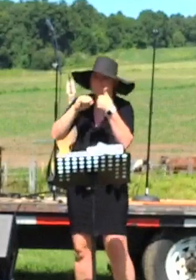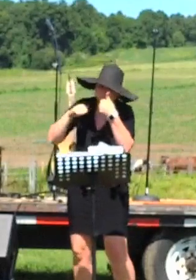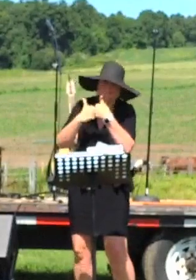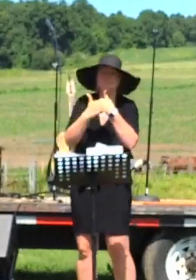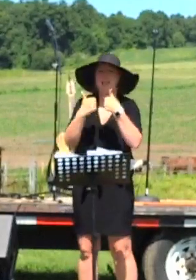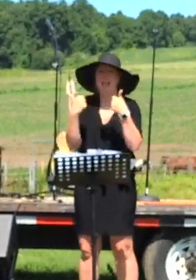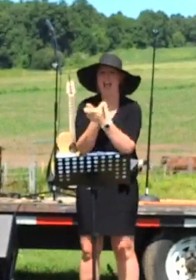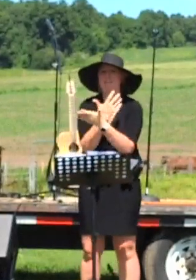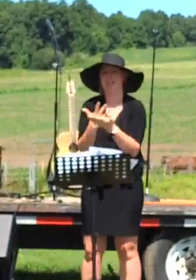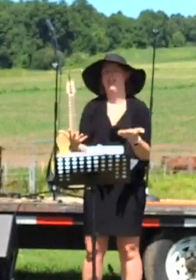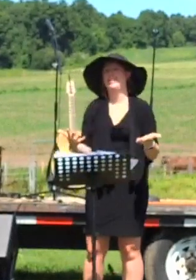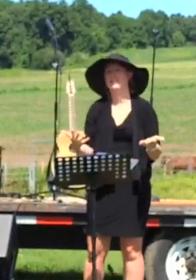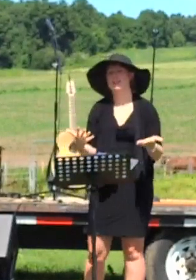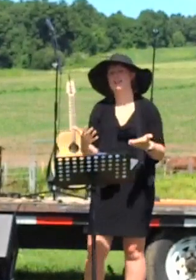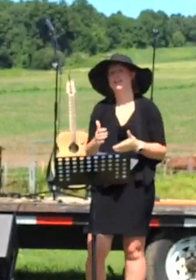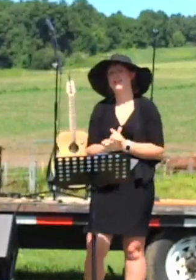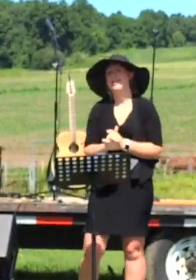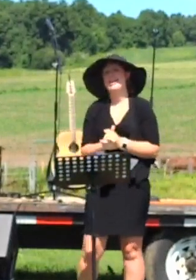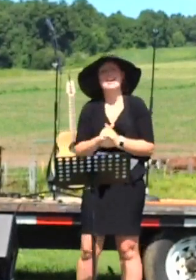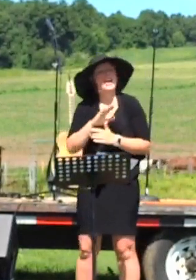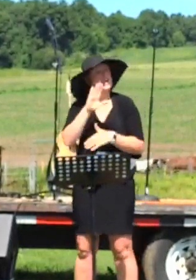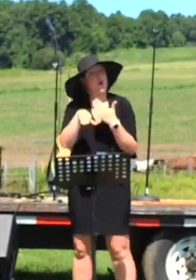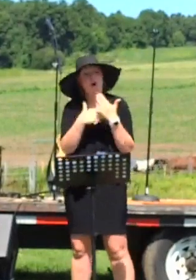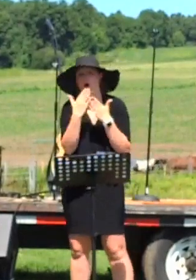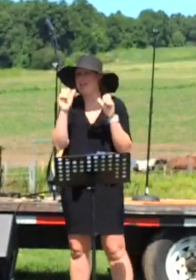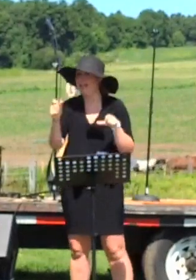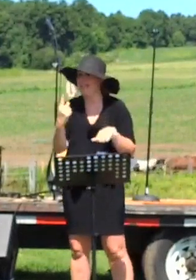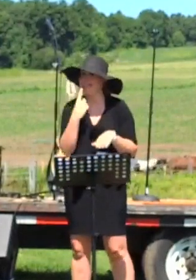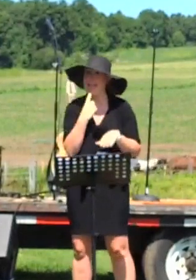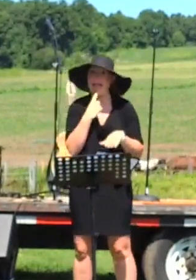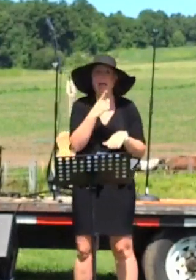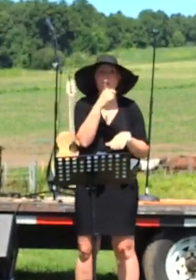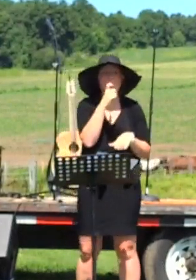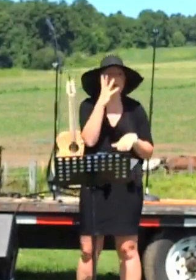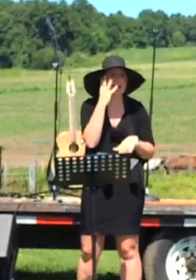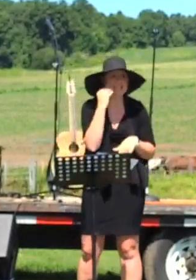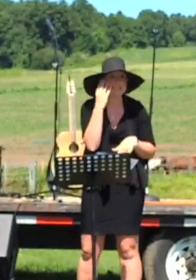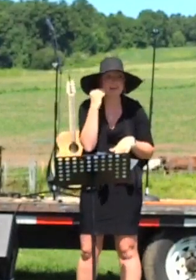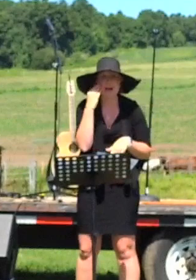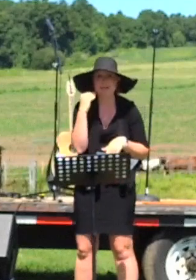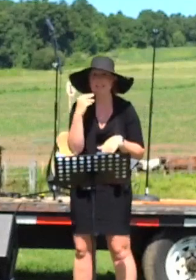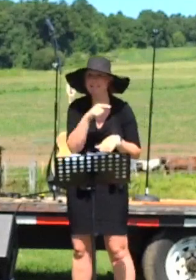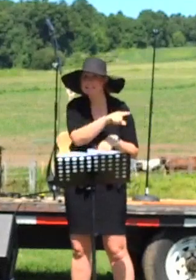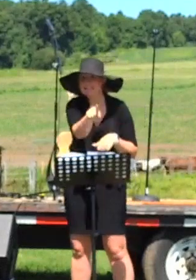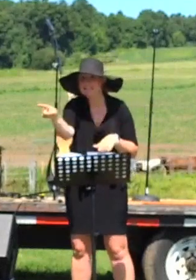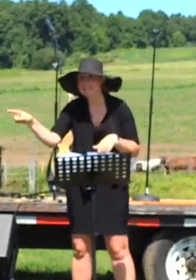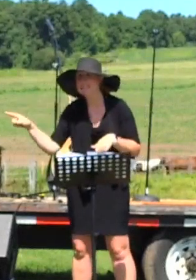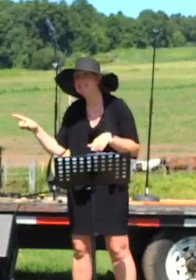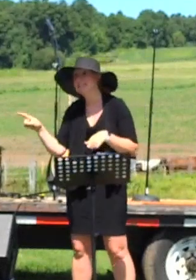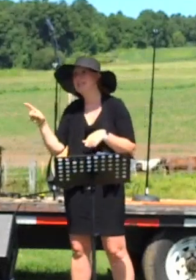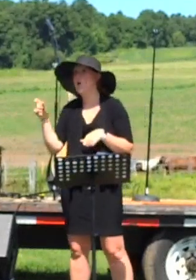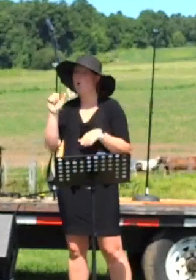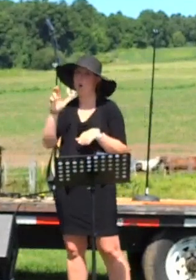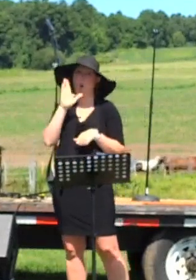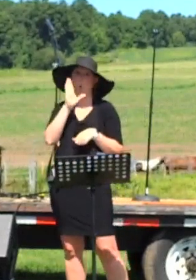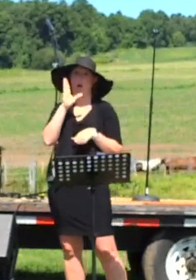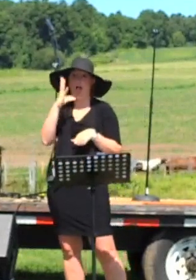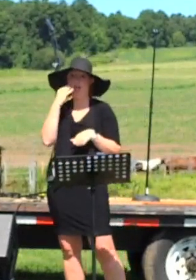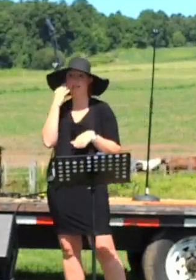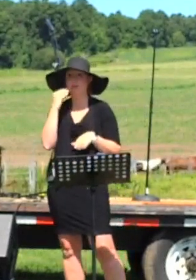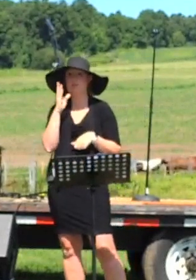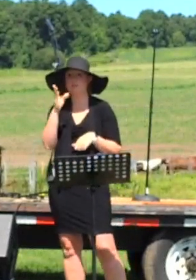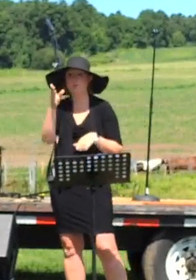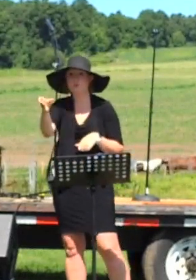everything. And all I can say to any of you who have experienced this or who are experiencing right now or who will experience it in the